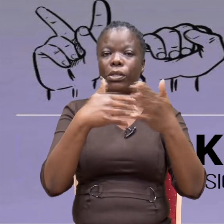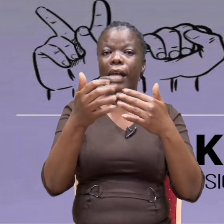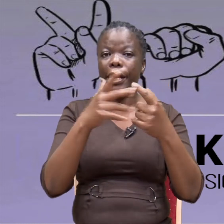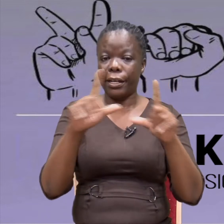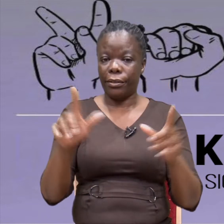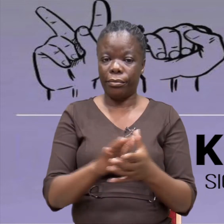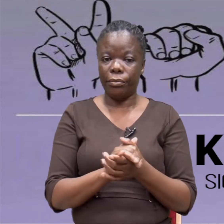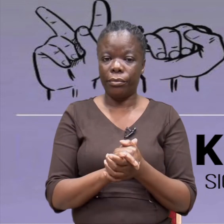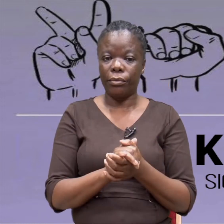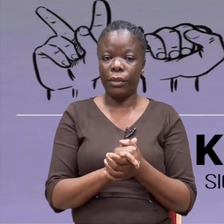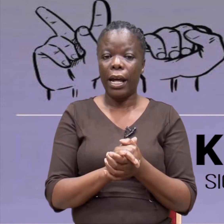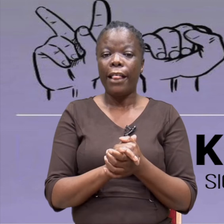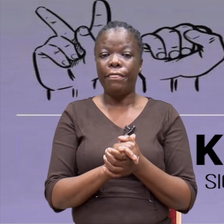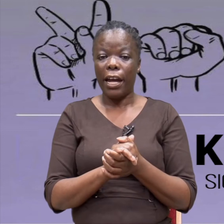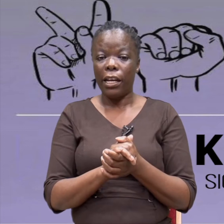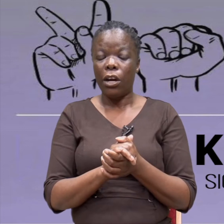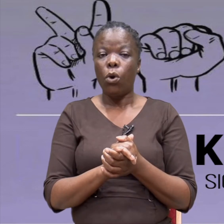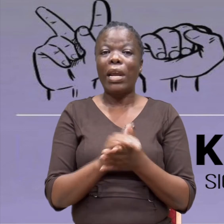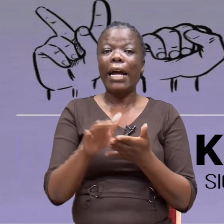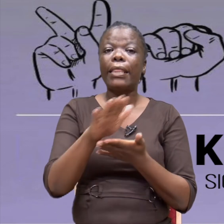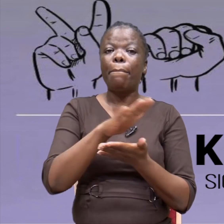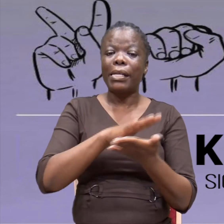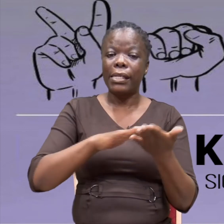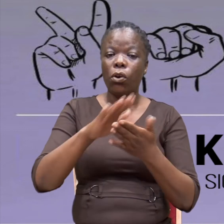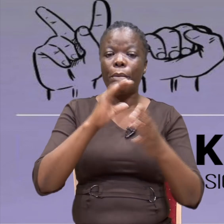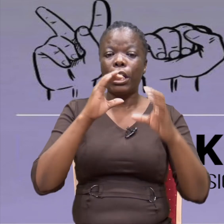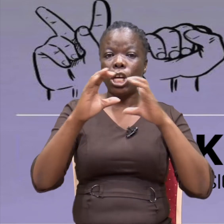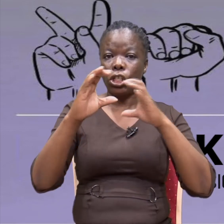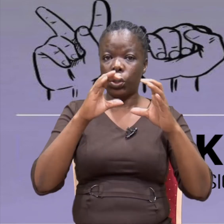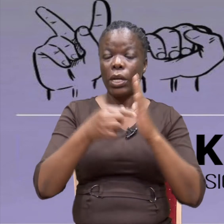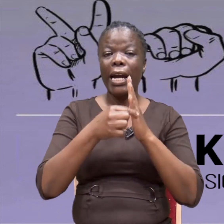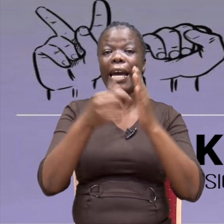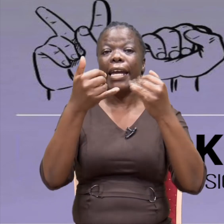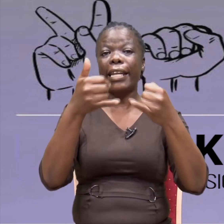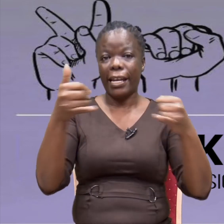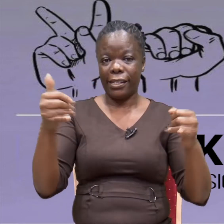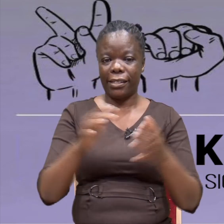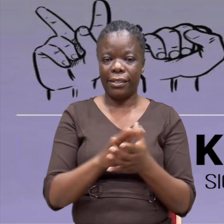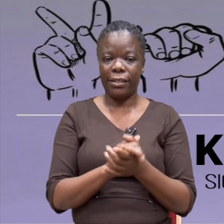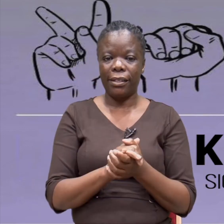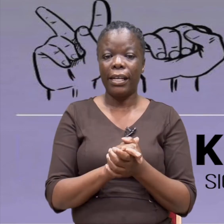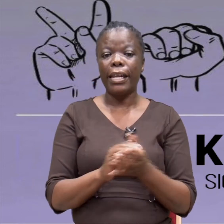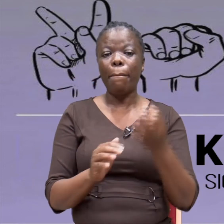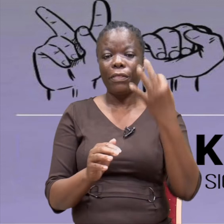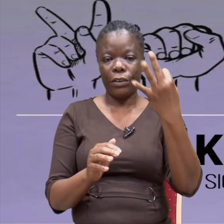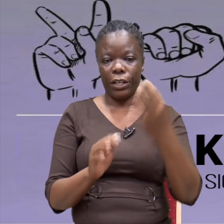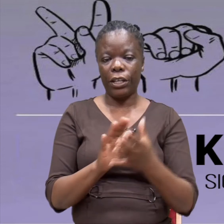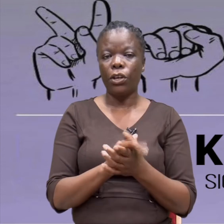signing. Then, we learn the basic communication guidelines. Number 3,